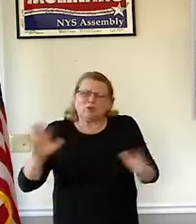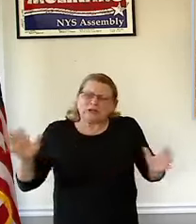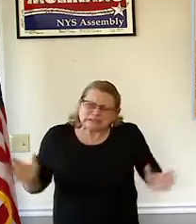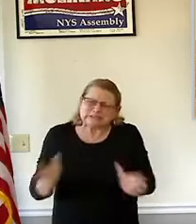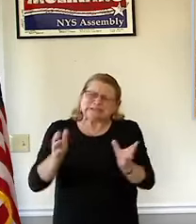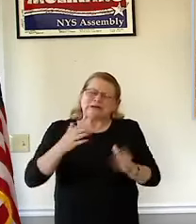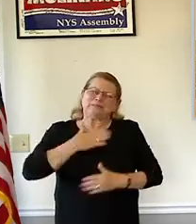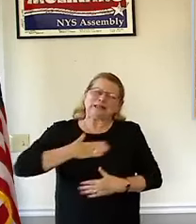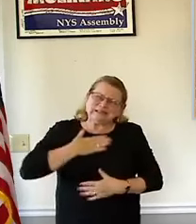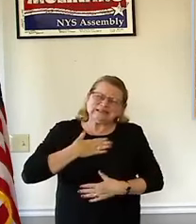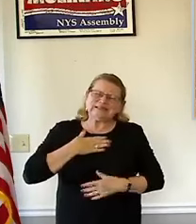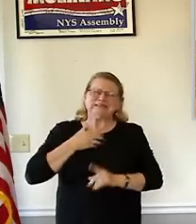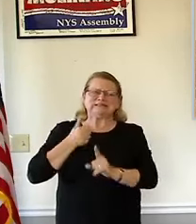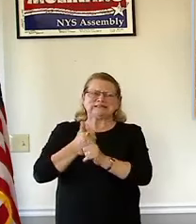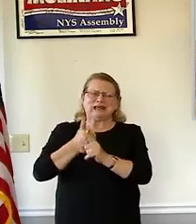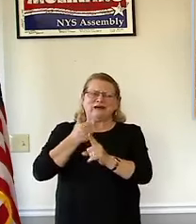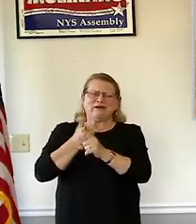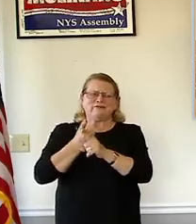to create